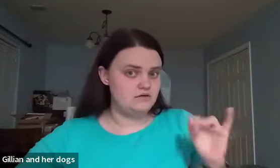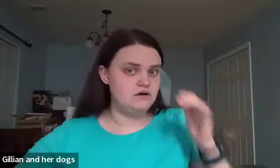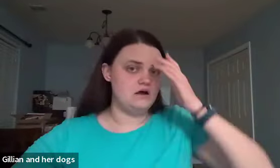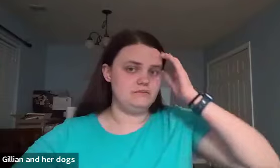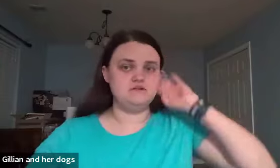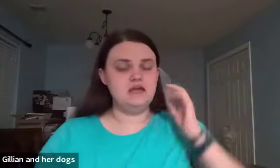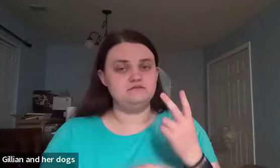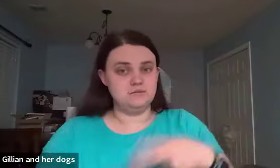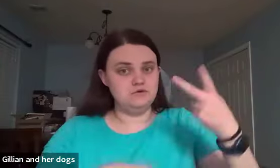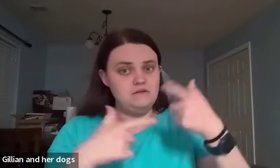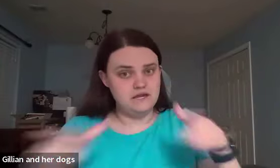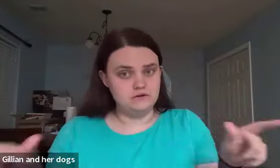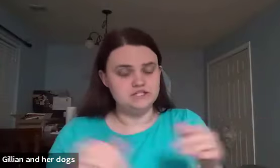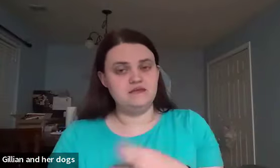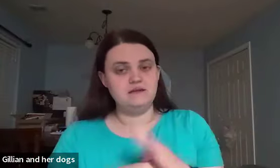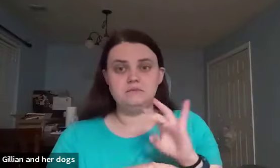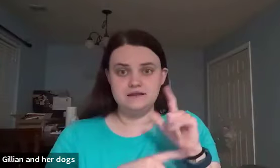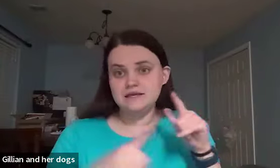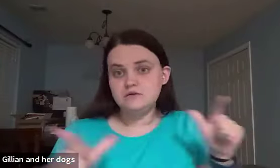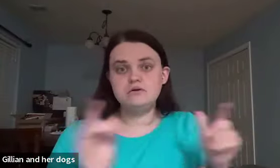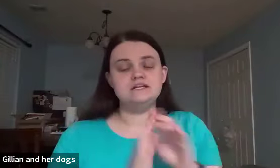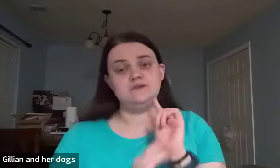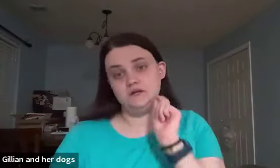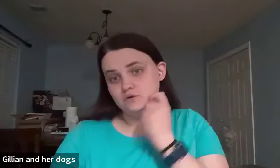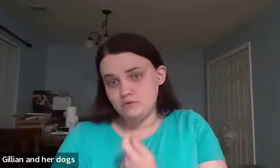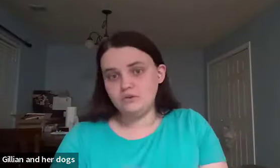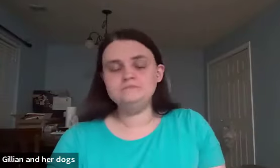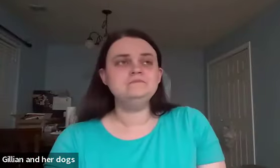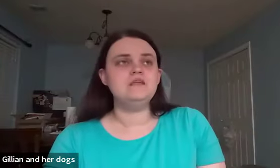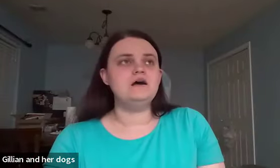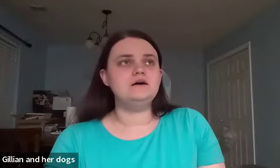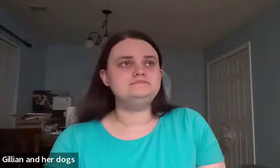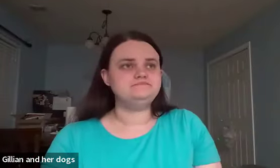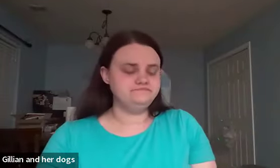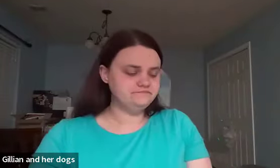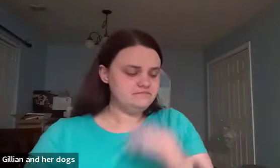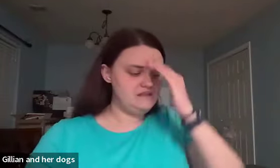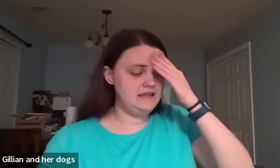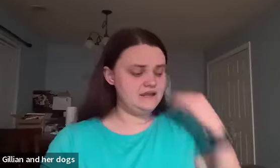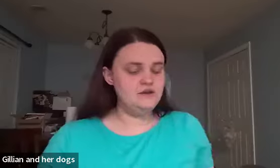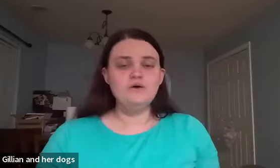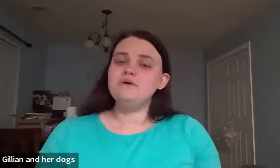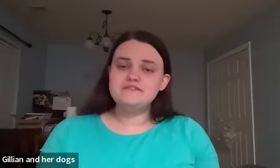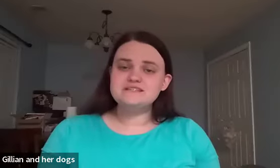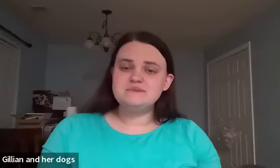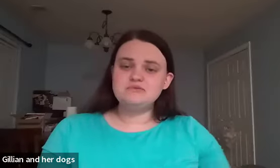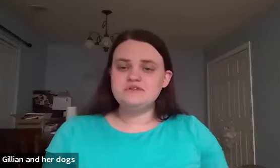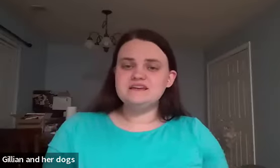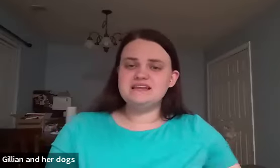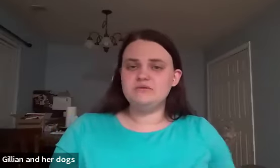well. And so they have double the language and they are bilingual and it's very cool. And one of the things that people will think is like,